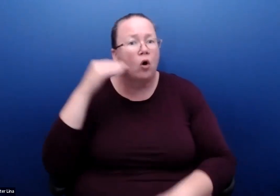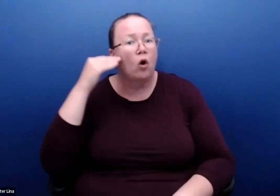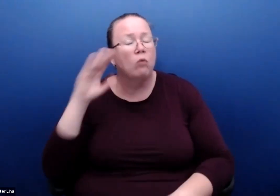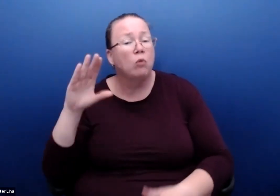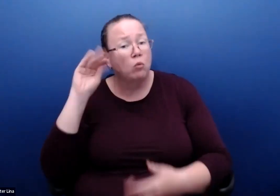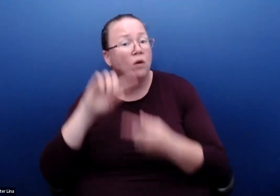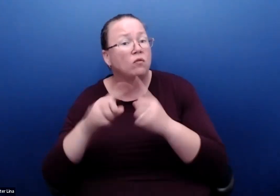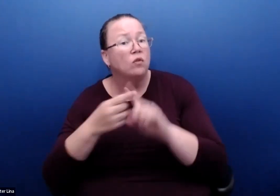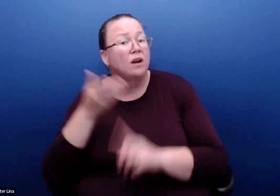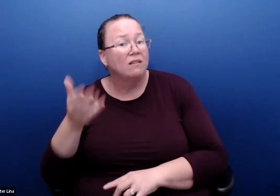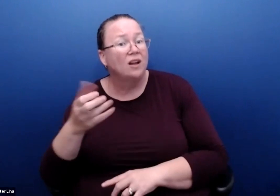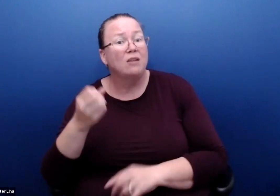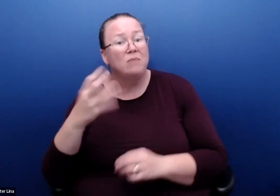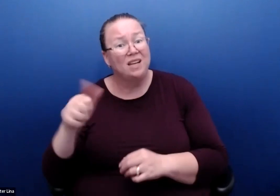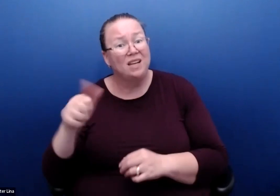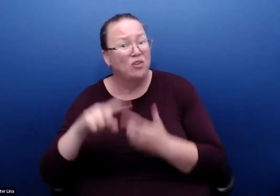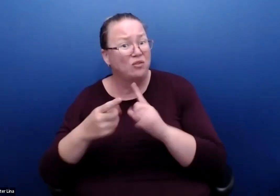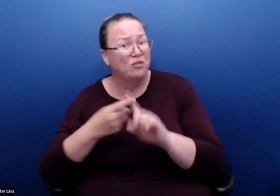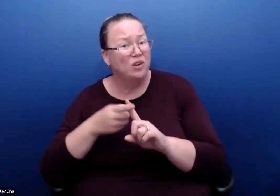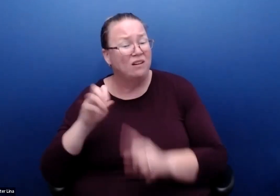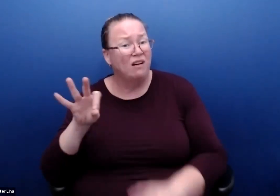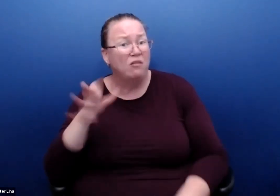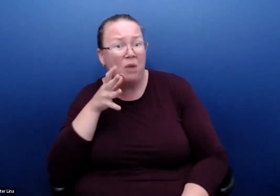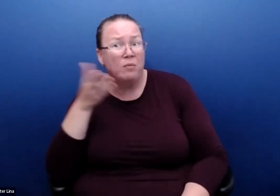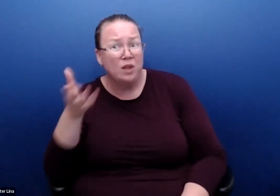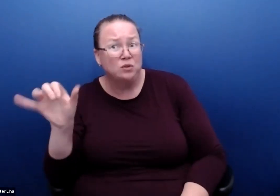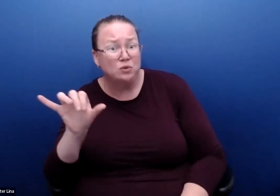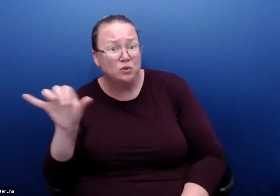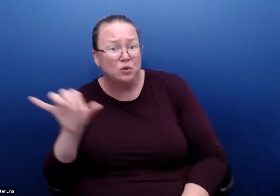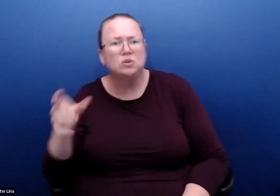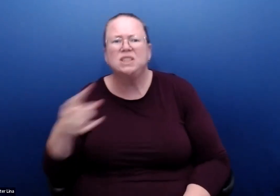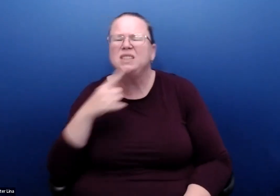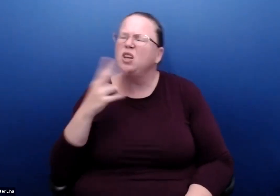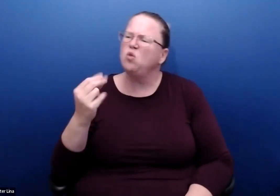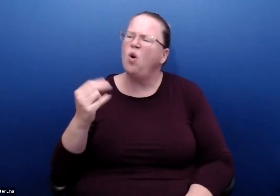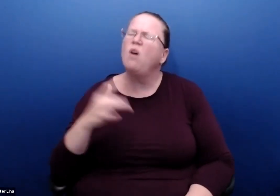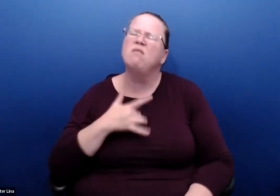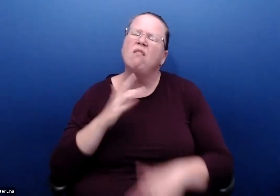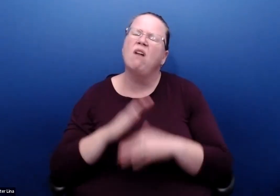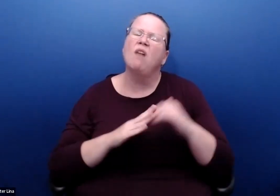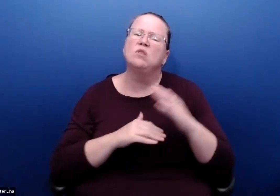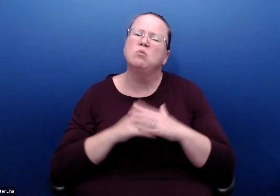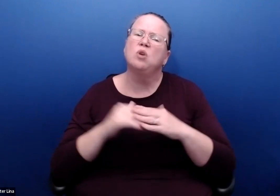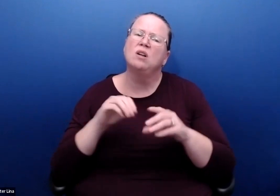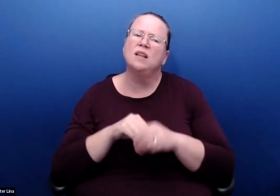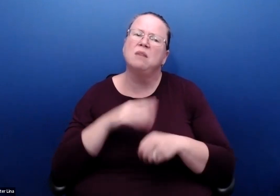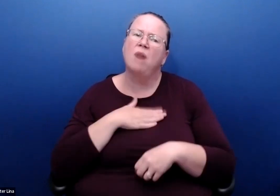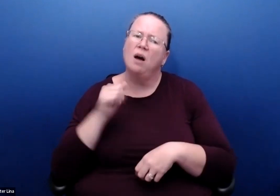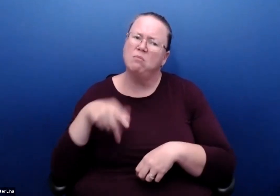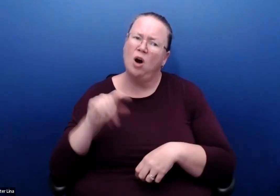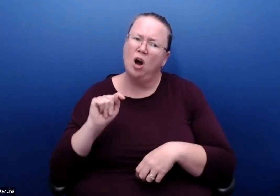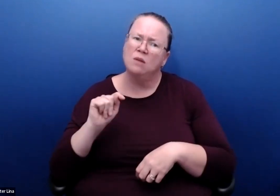boyfriend was there and several other friends of Mom were there. She would say, no, I feel comfortable in my